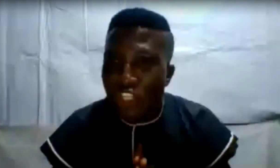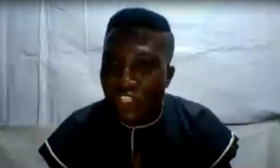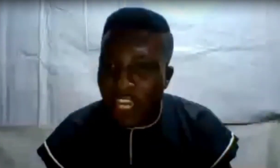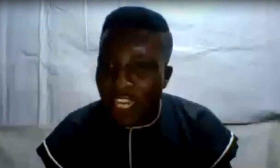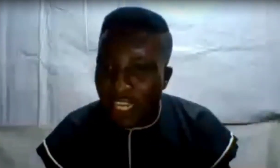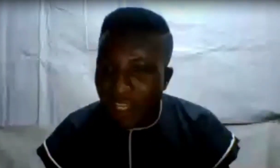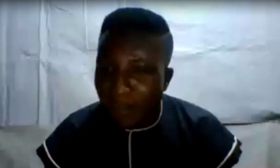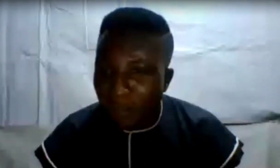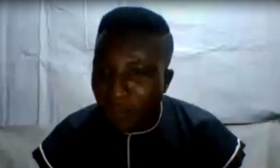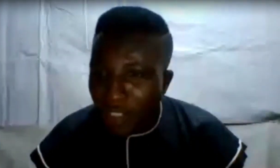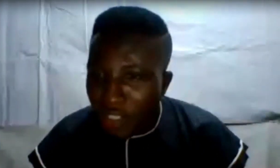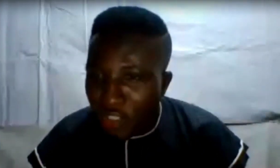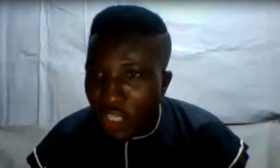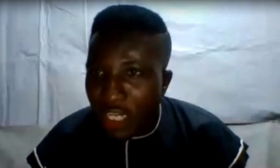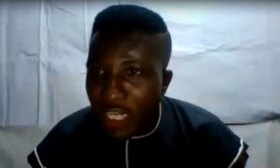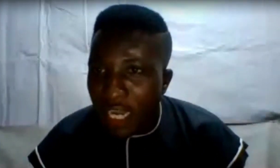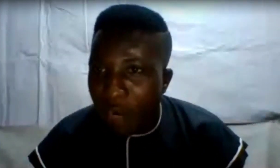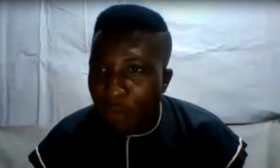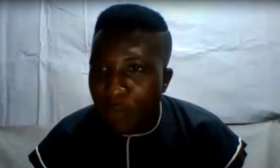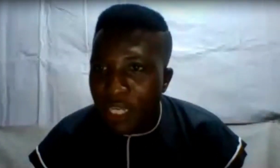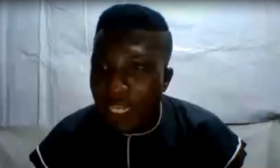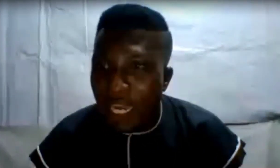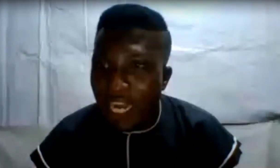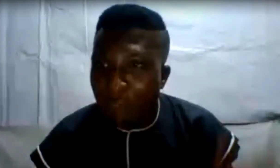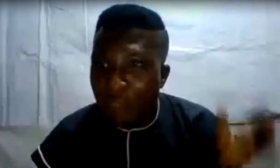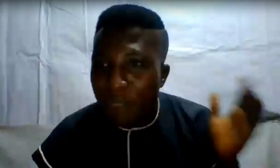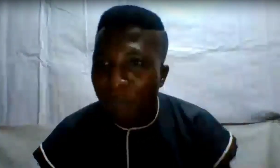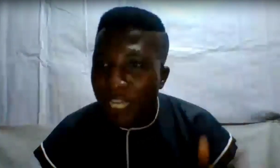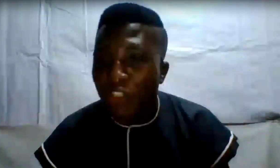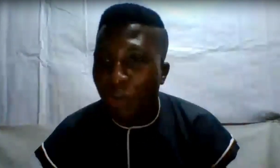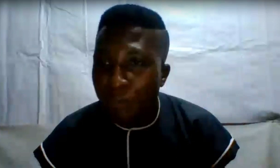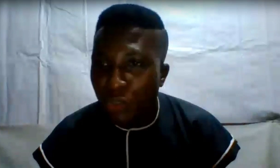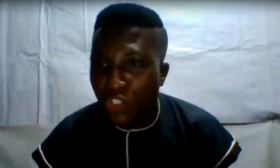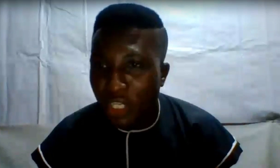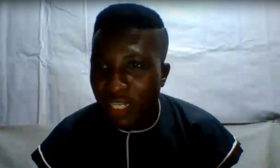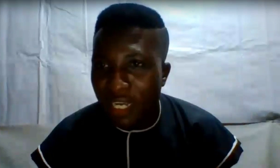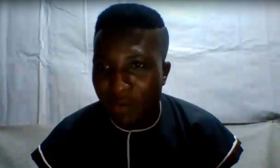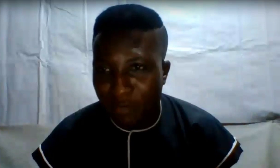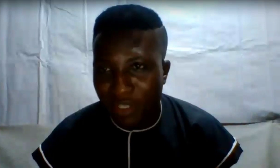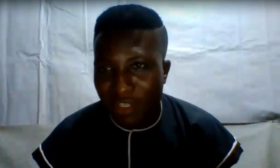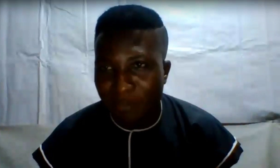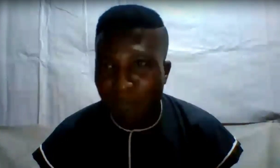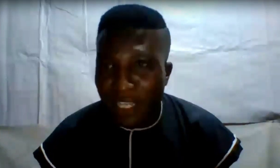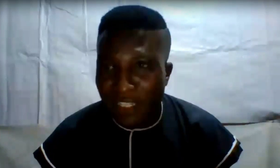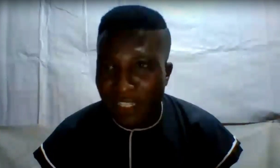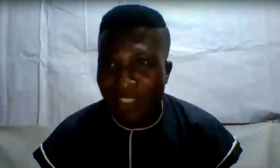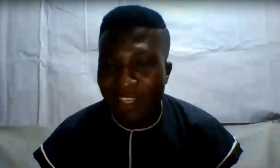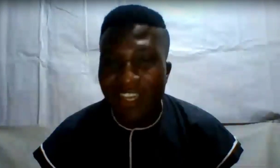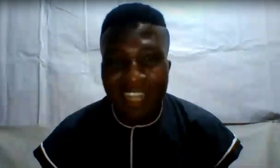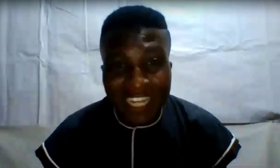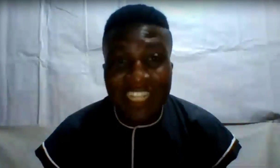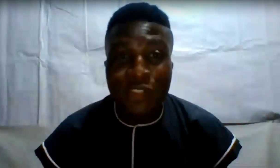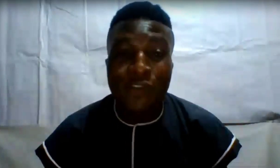Aribi. Admin, please unmute Sheyi Aribi. Please. Ladies, you've had your turn. Please. Let's be